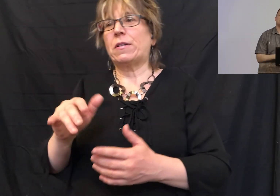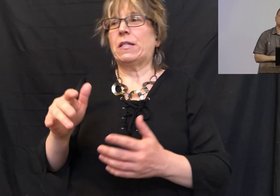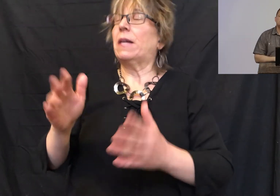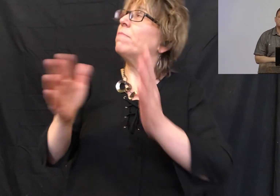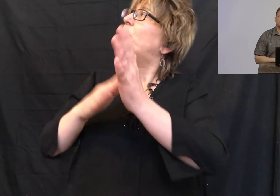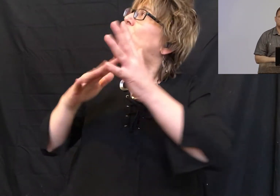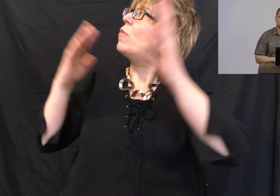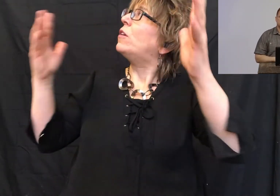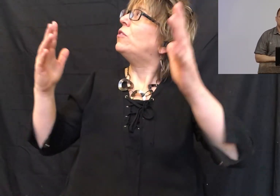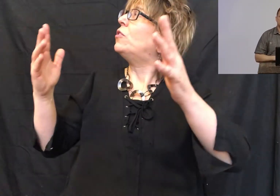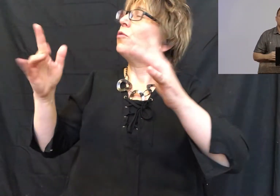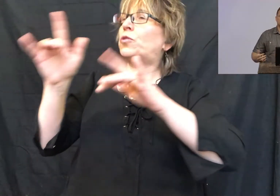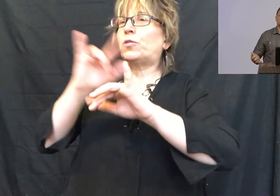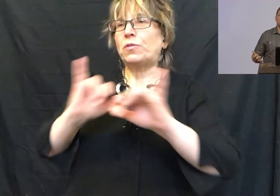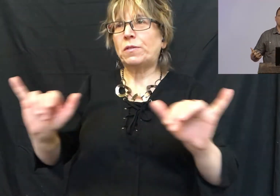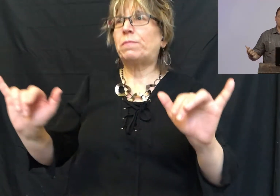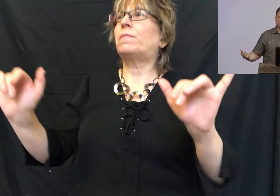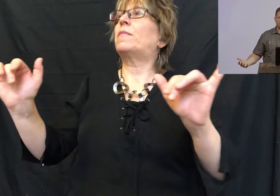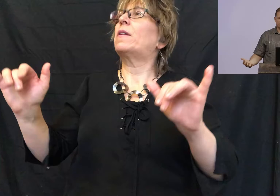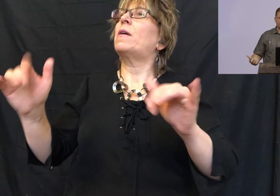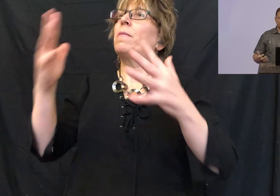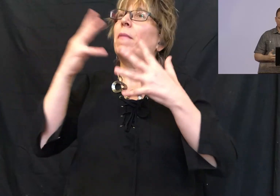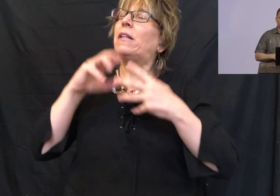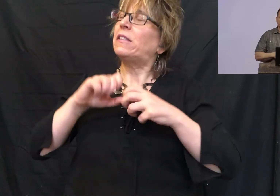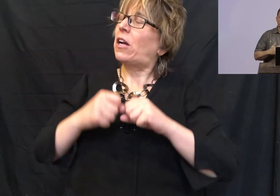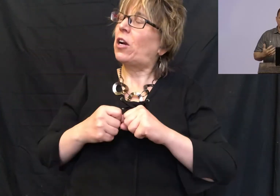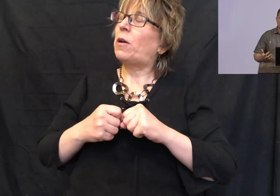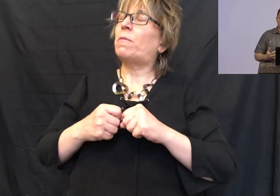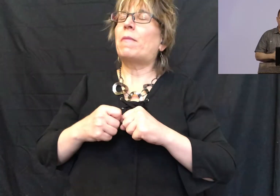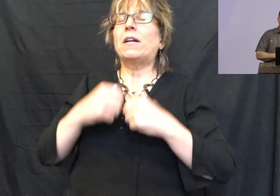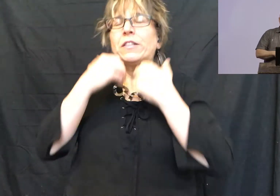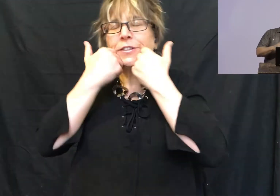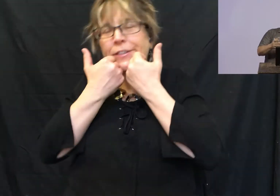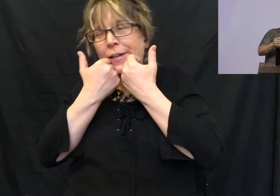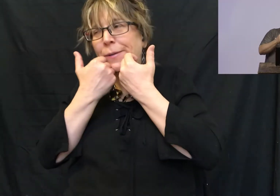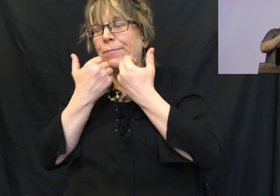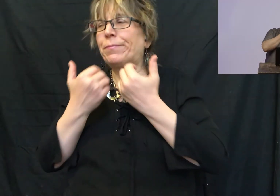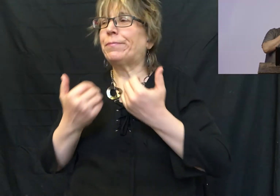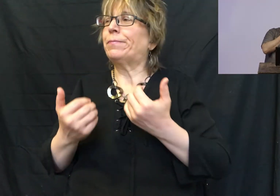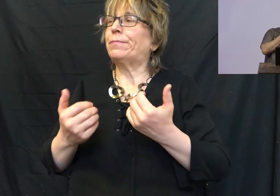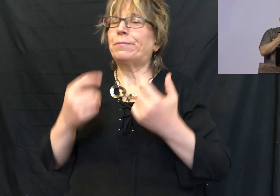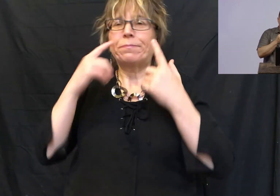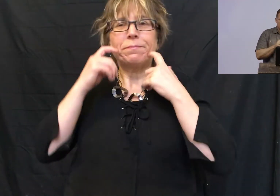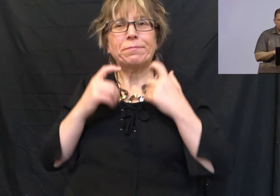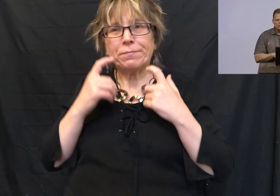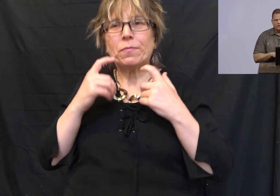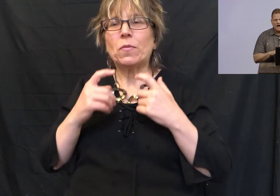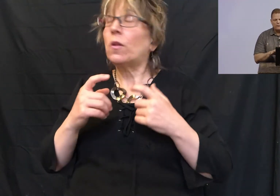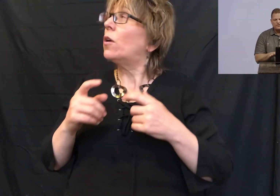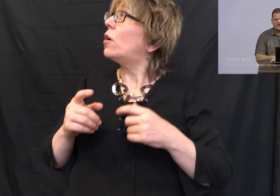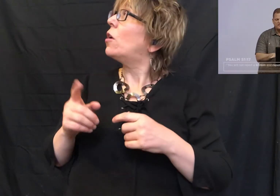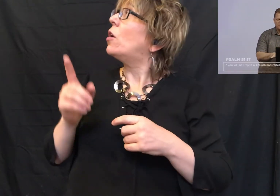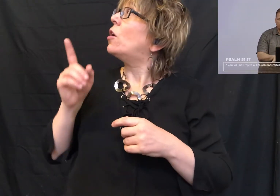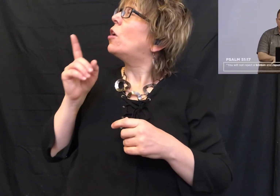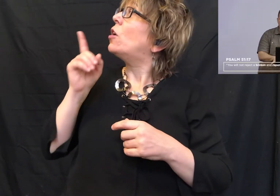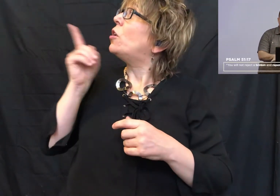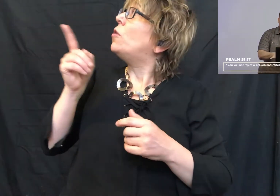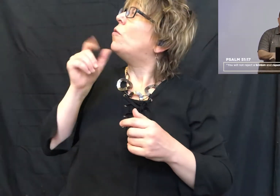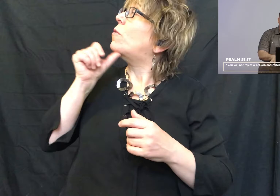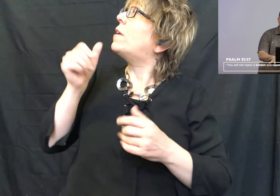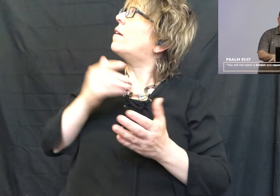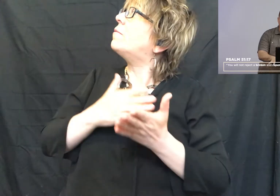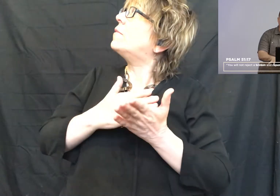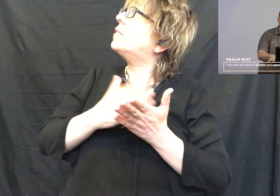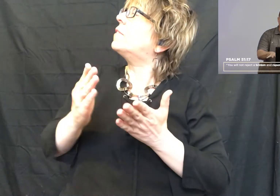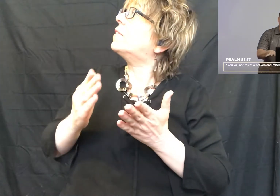you, God, in the midst of my sorrow and my grief and my shame. And then I love this, verse 17. You will not reject a broken